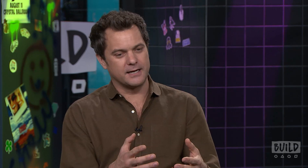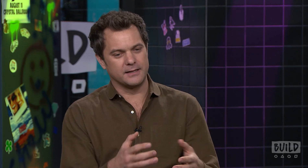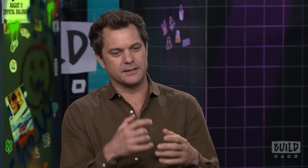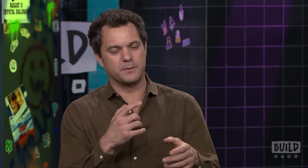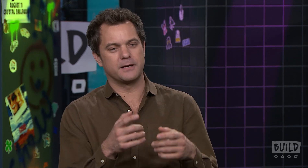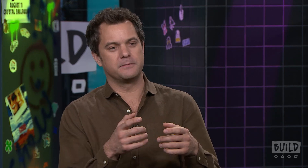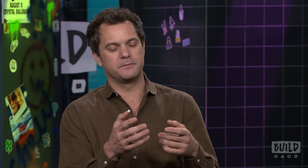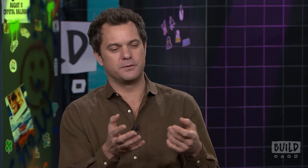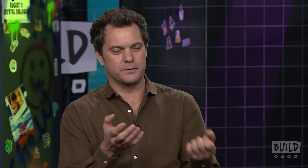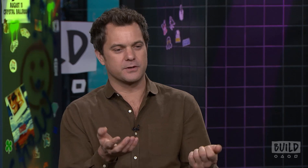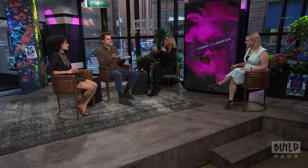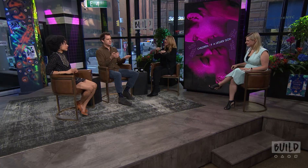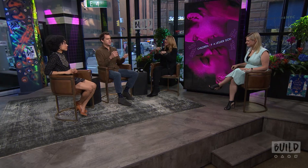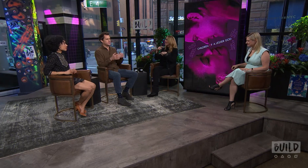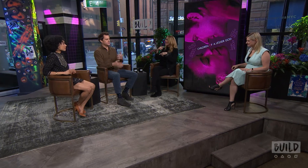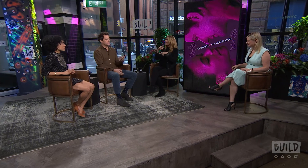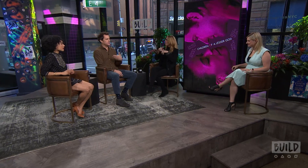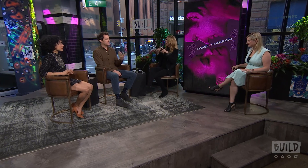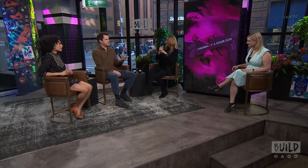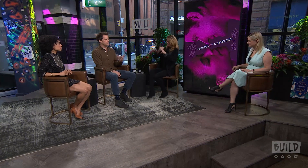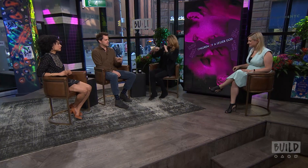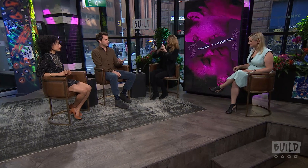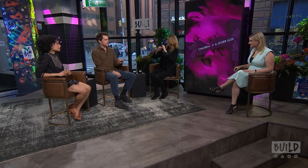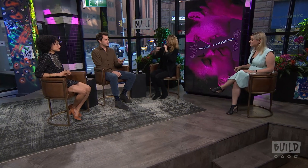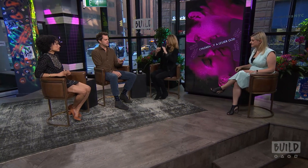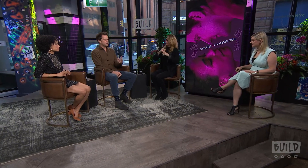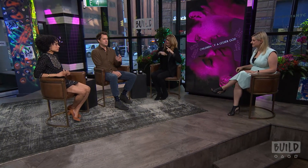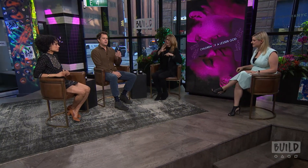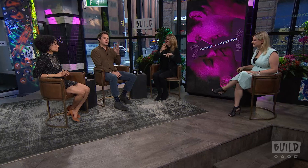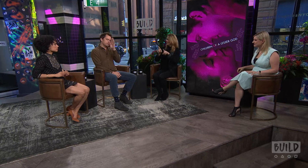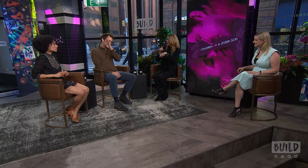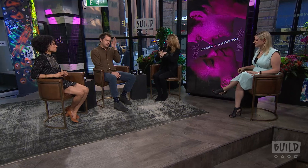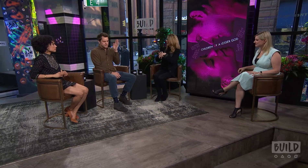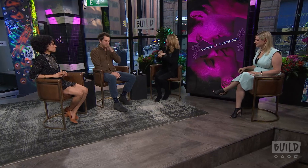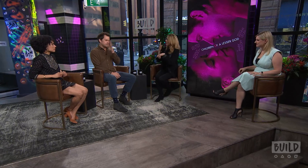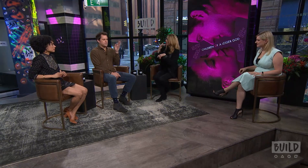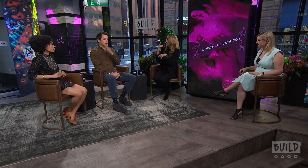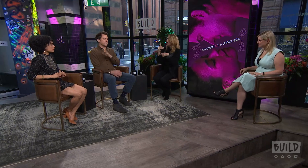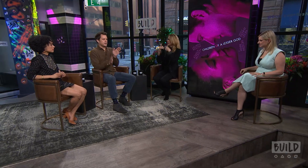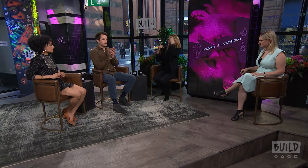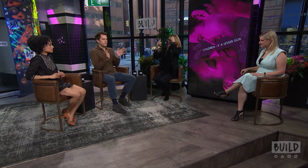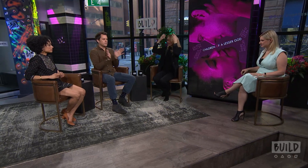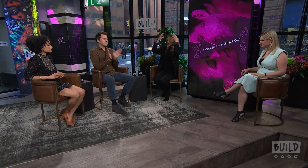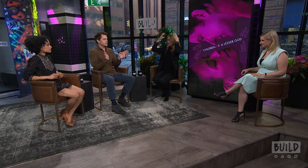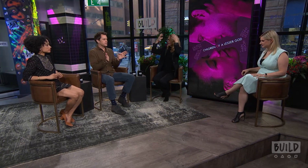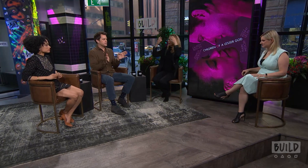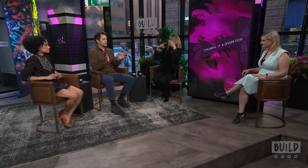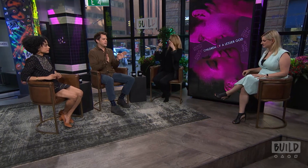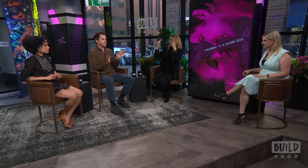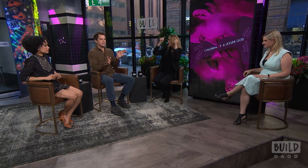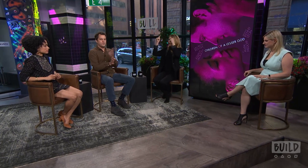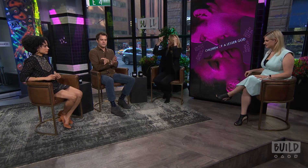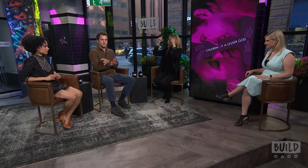a sign. It's when I'm doing what's called simcomming, which is signing and speaking at the same time. Because the two sides of your brain are kind of at war with each other the